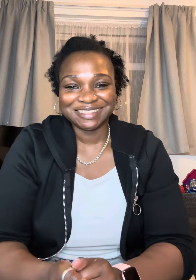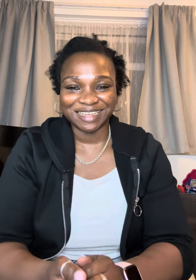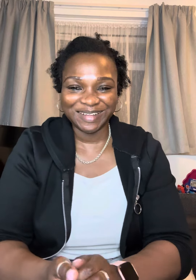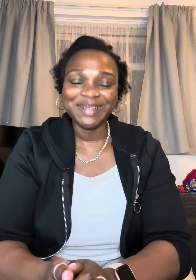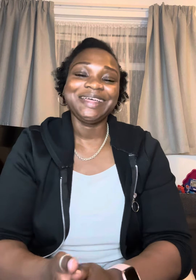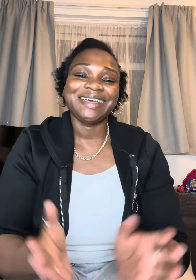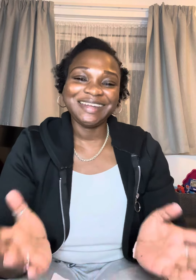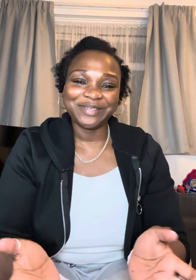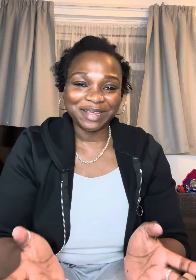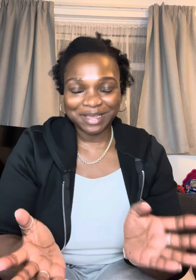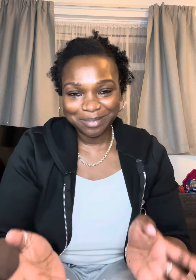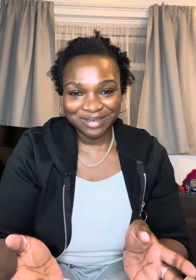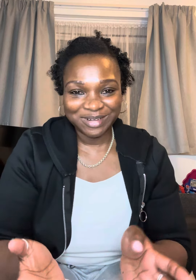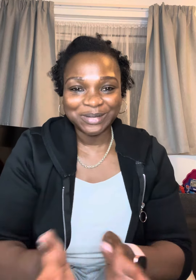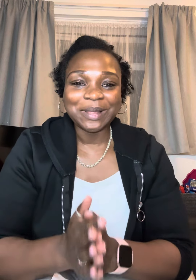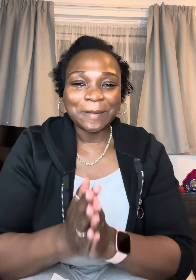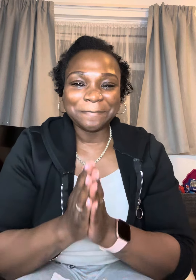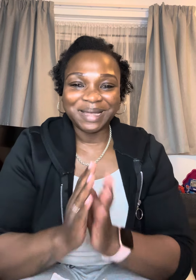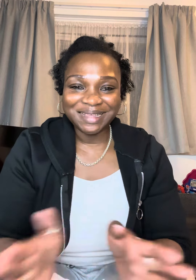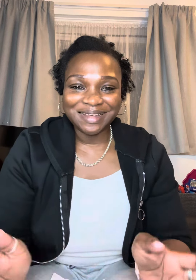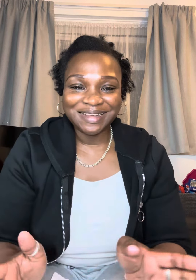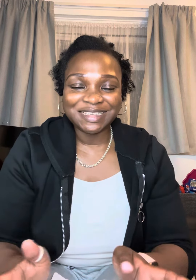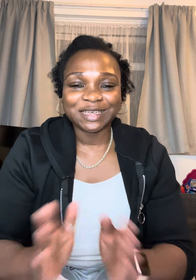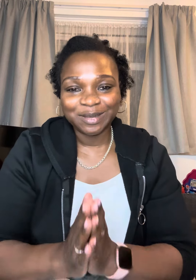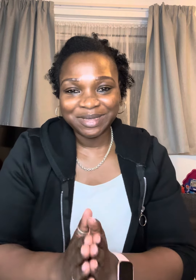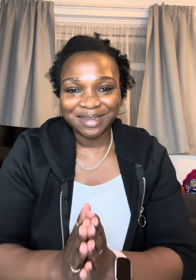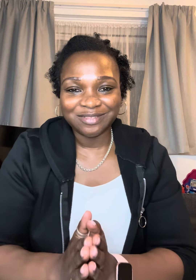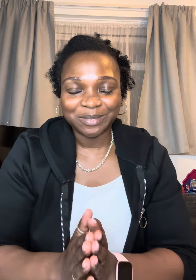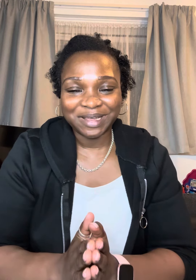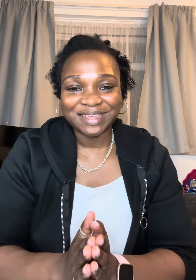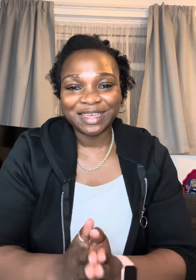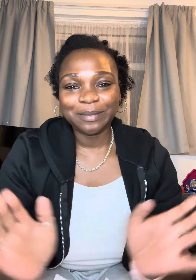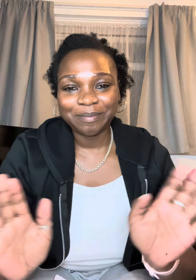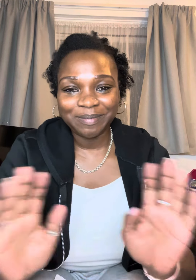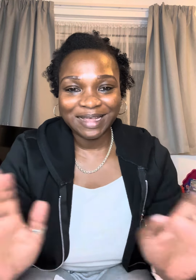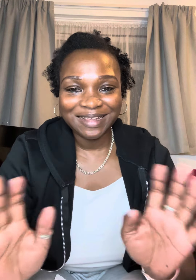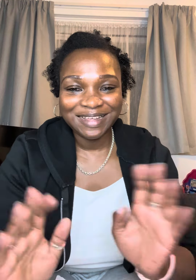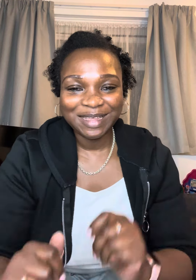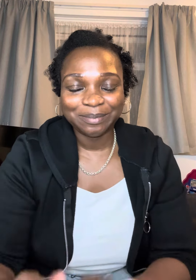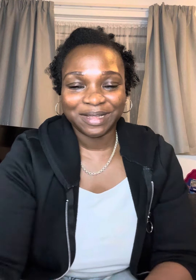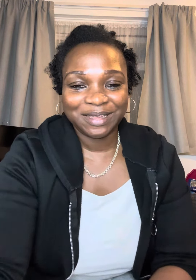So anyway, keeping it real. Bye, guys. I hope you learned from that, okay? Bye. Bye.